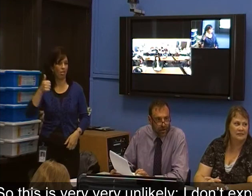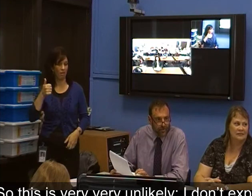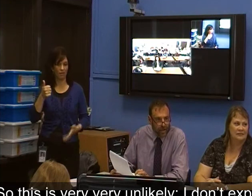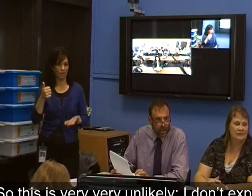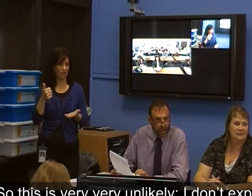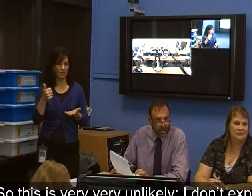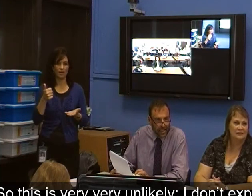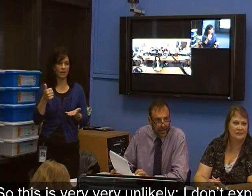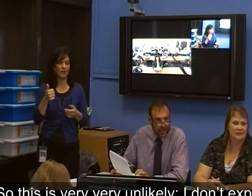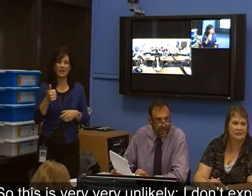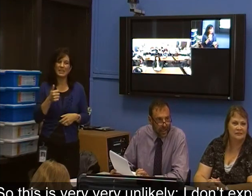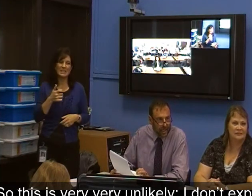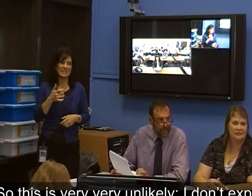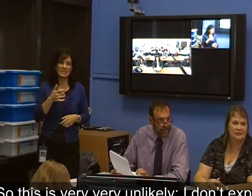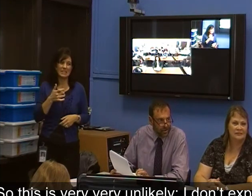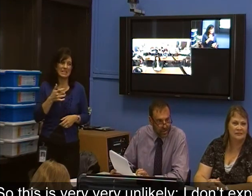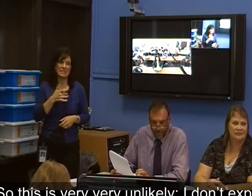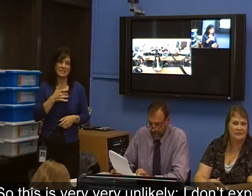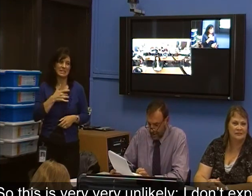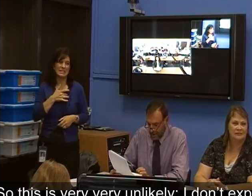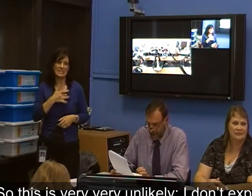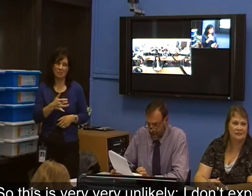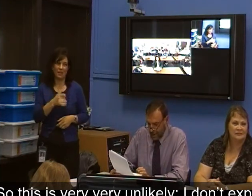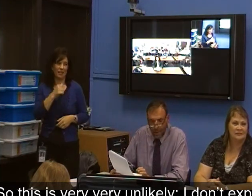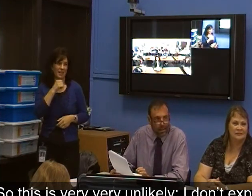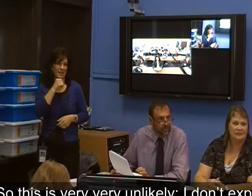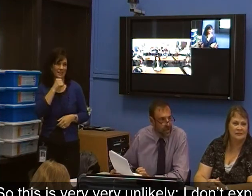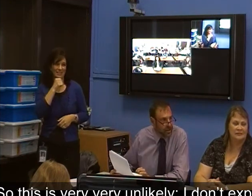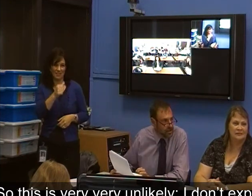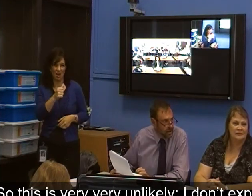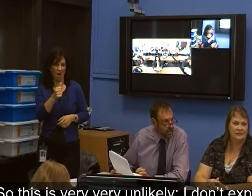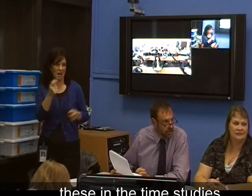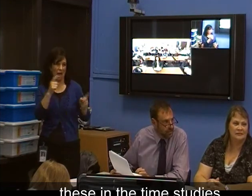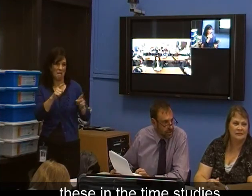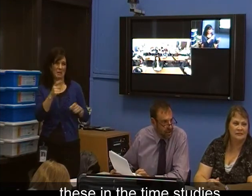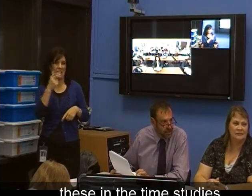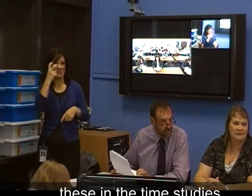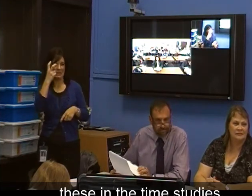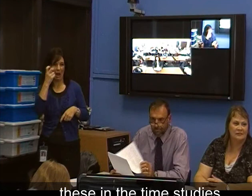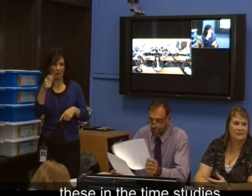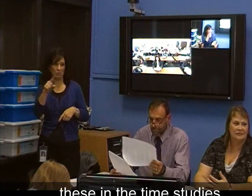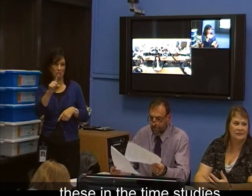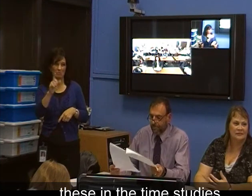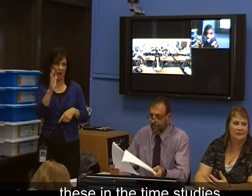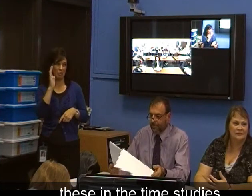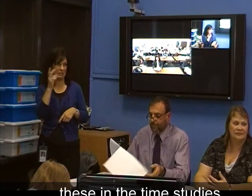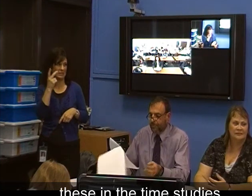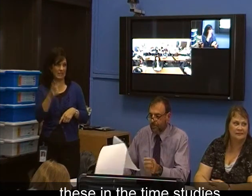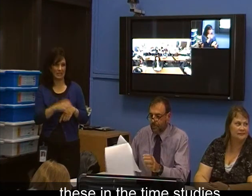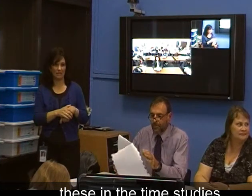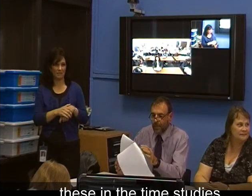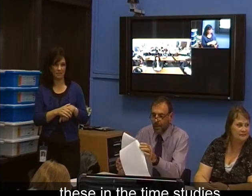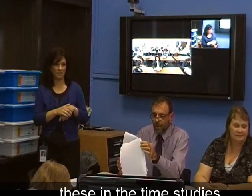very, very unlikely. I don't expect to see any of these in the time studies.